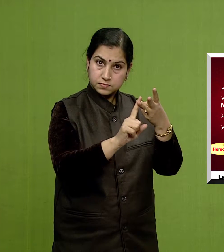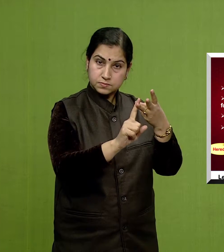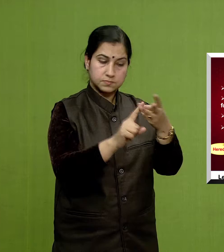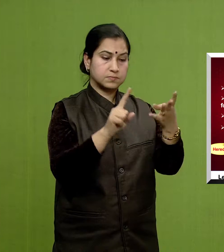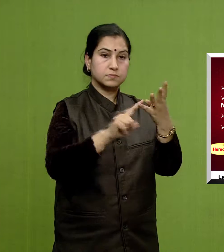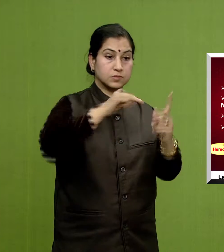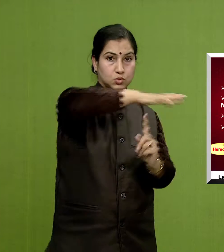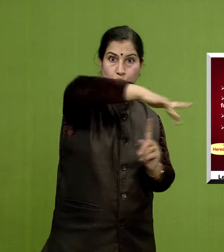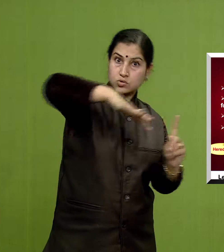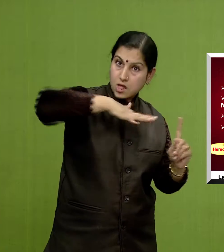social,